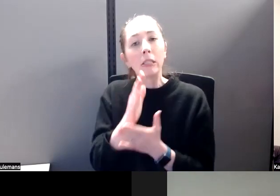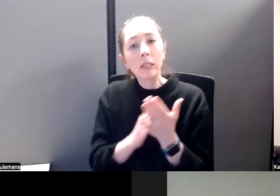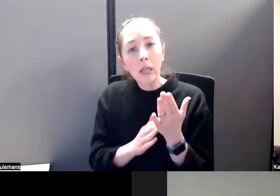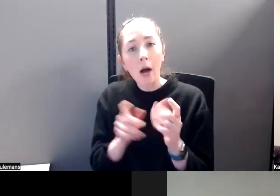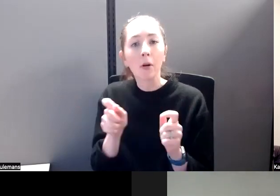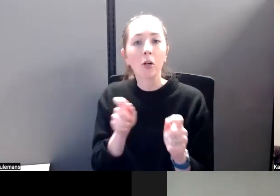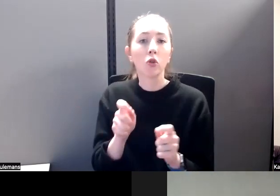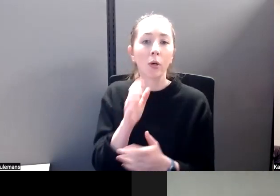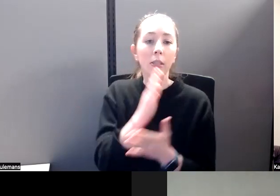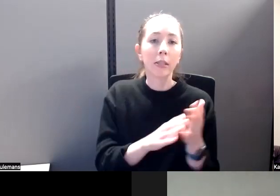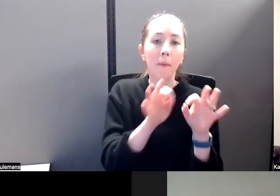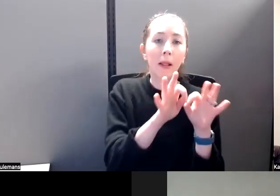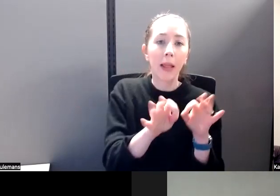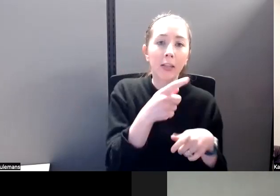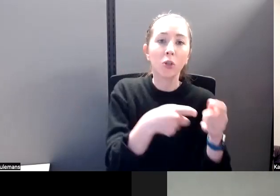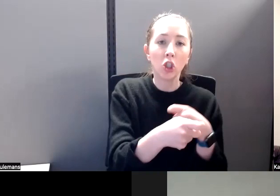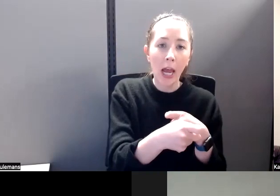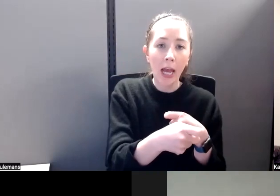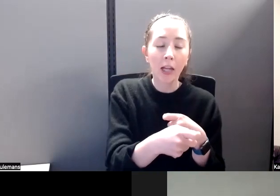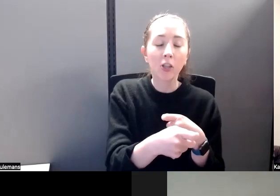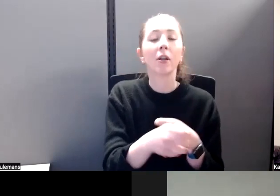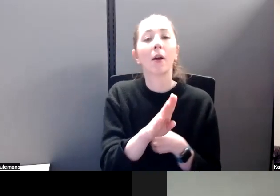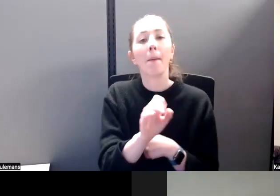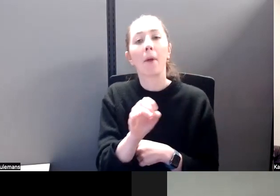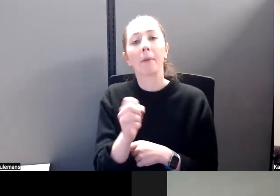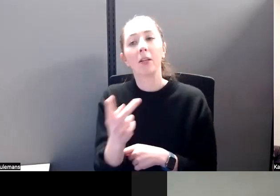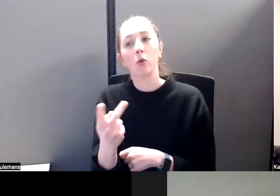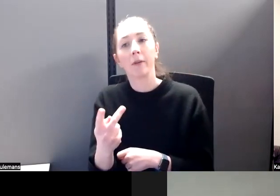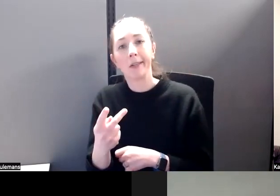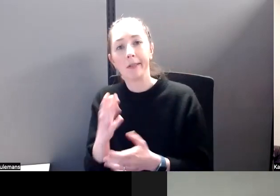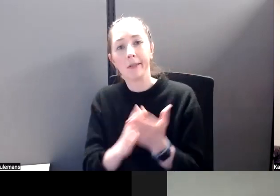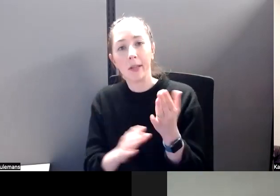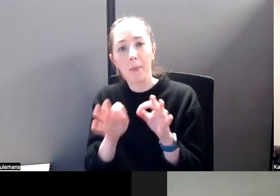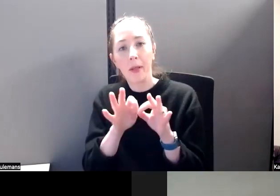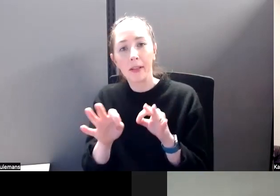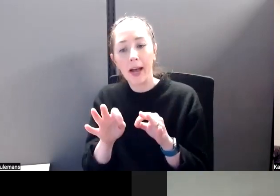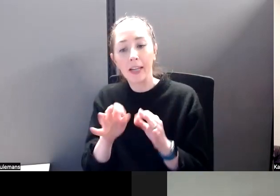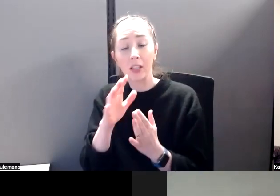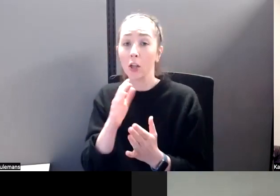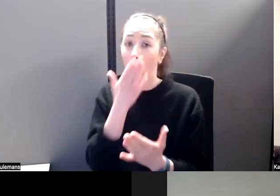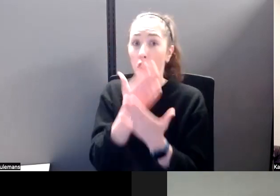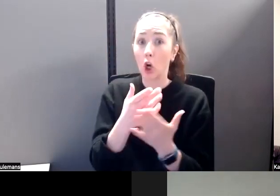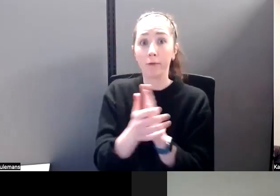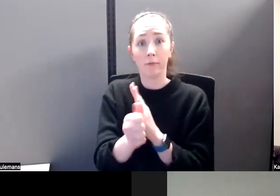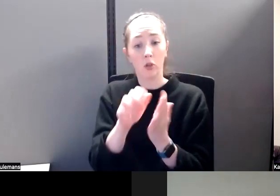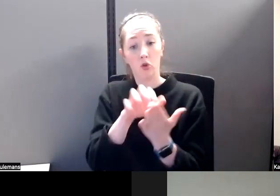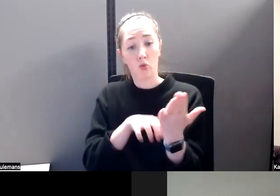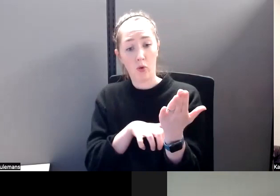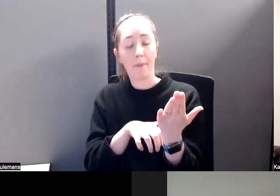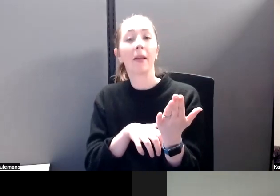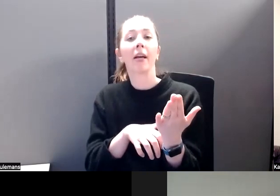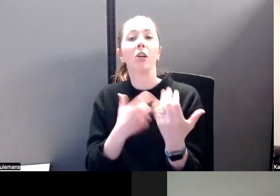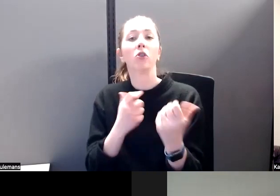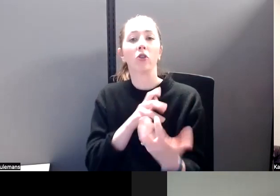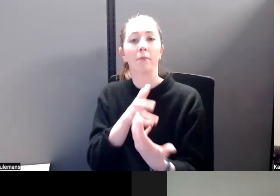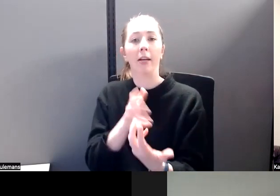We definitely changed some lines. Barbie and I definitely went in there and, you know, took a great script that we had already and just made it work for our